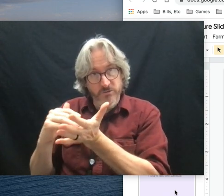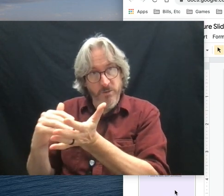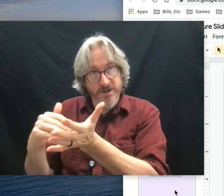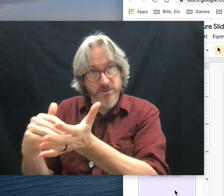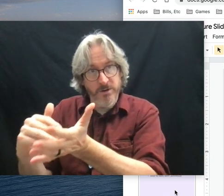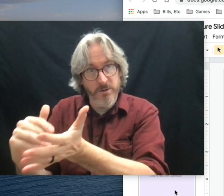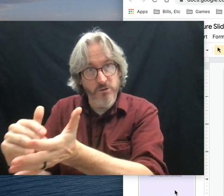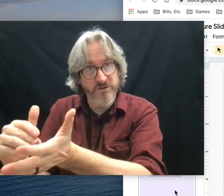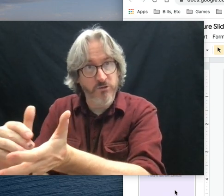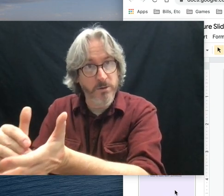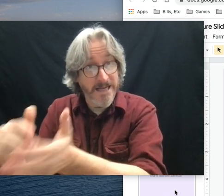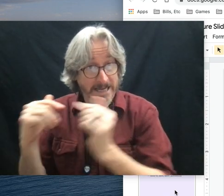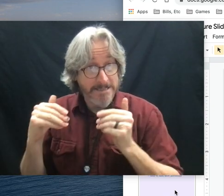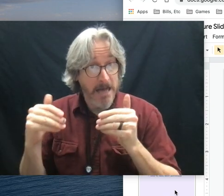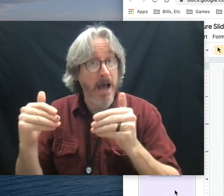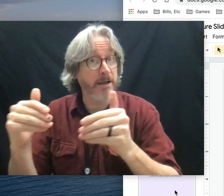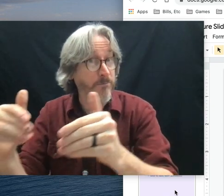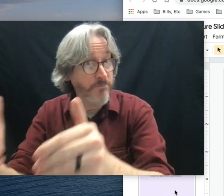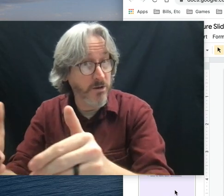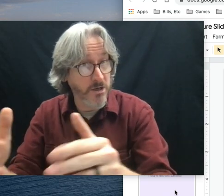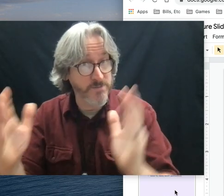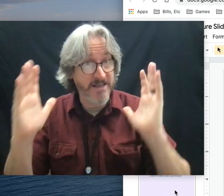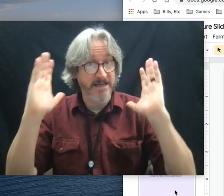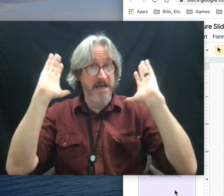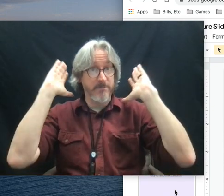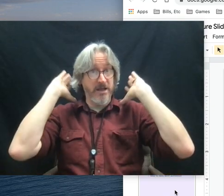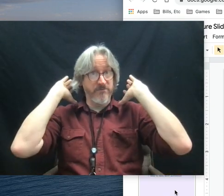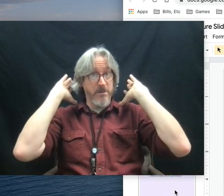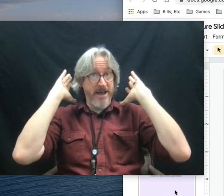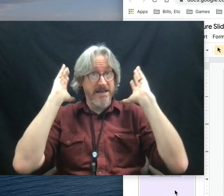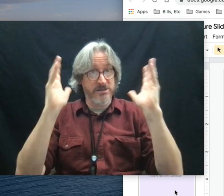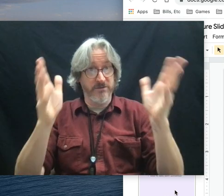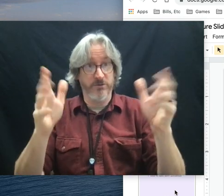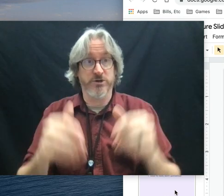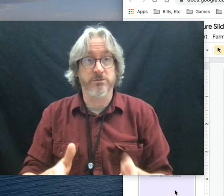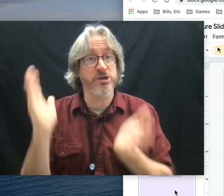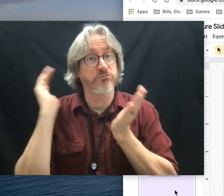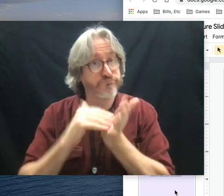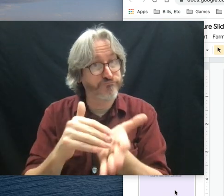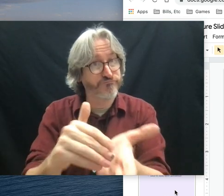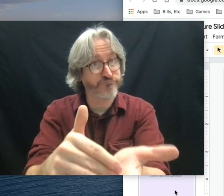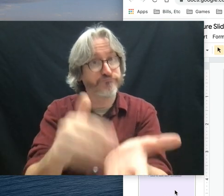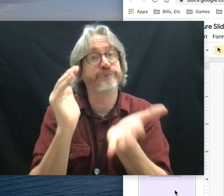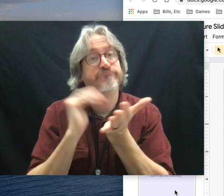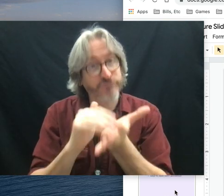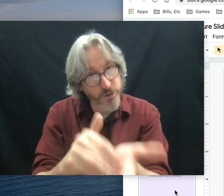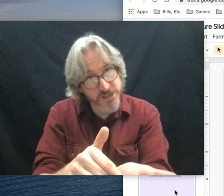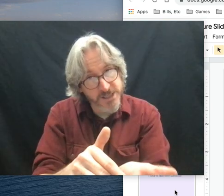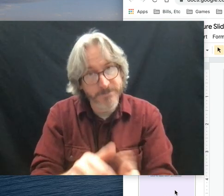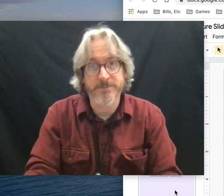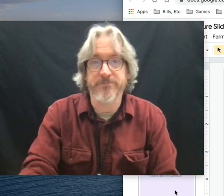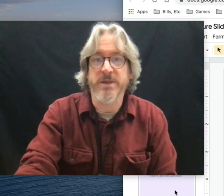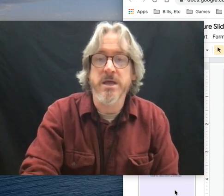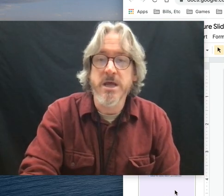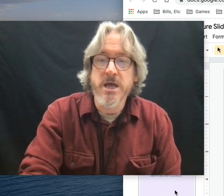of, when we do it, we move it forward in time because we've got that timeline from the past to the future. So